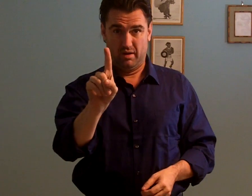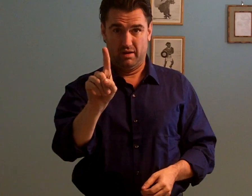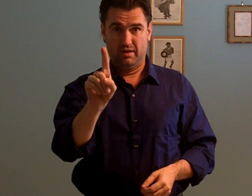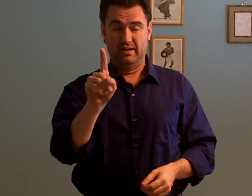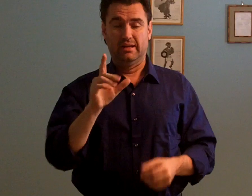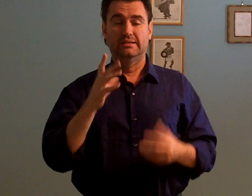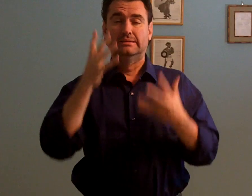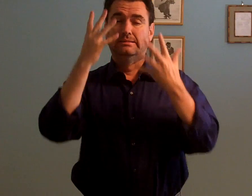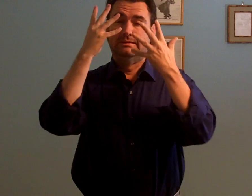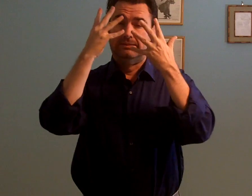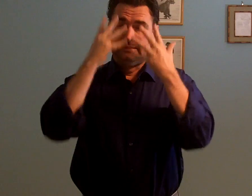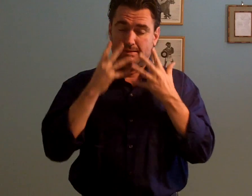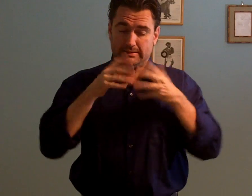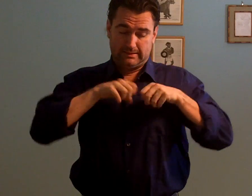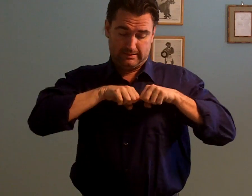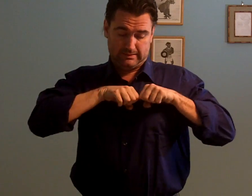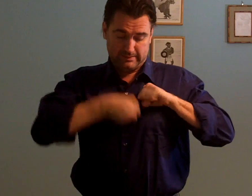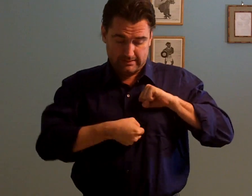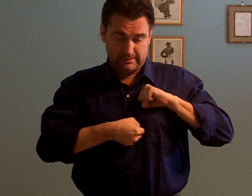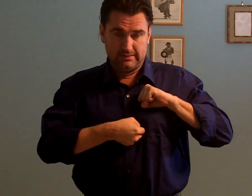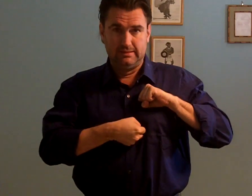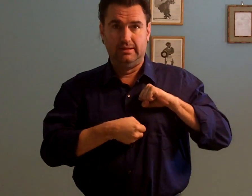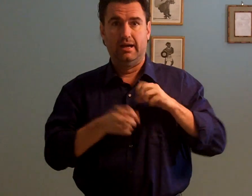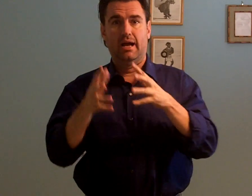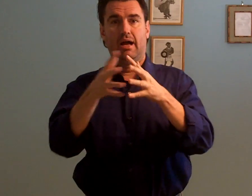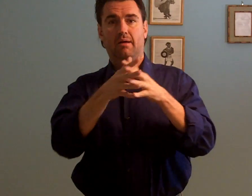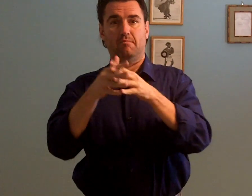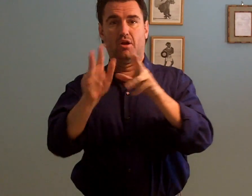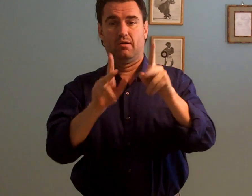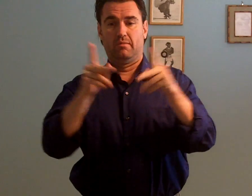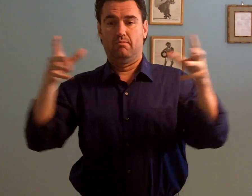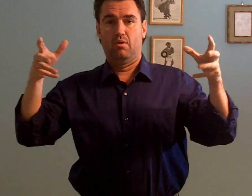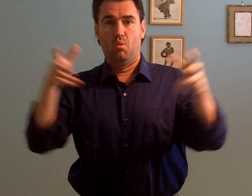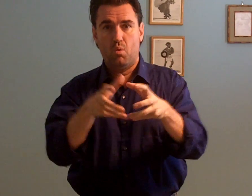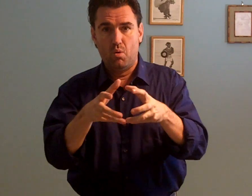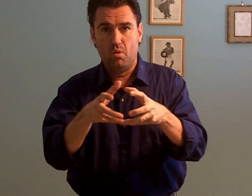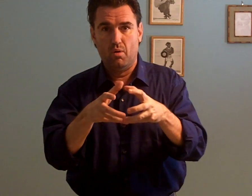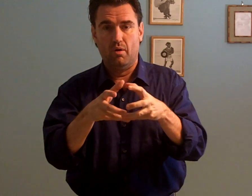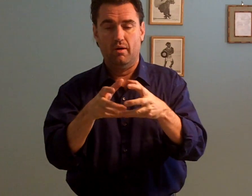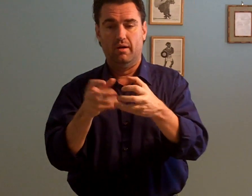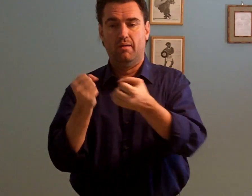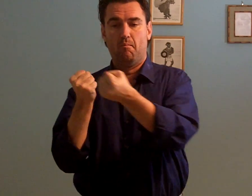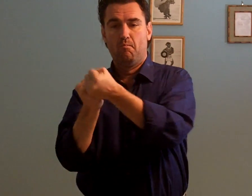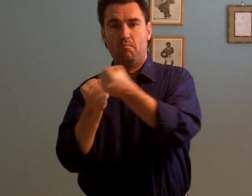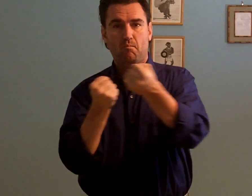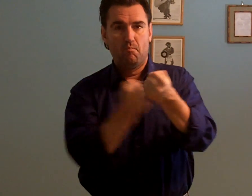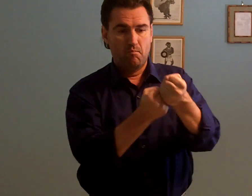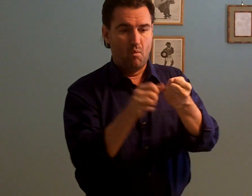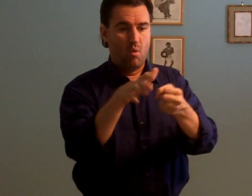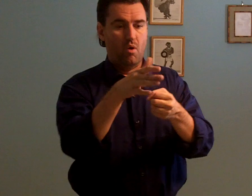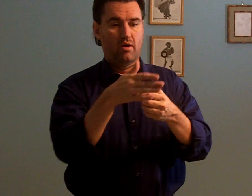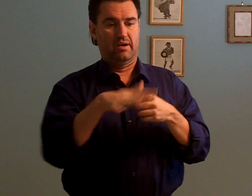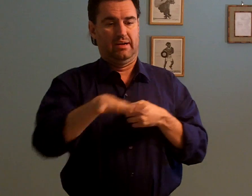grief, the American people came together. We offered our neighbors a hand, and we offered the wounded our